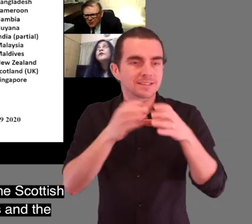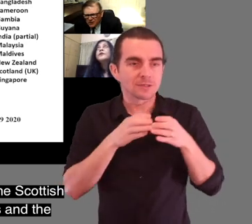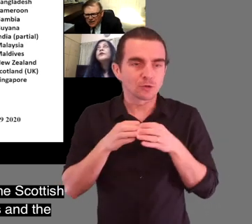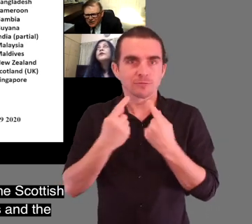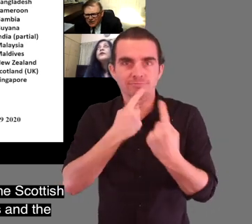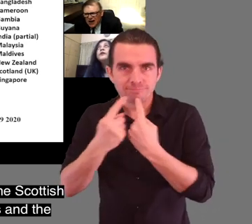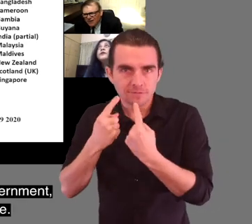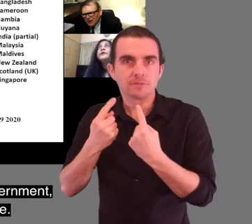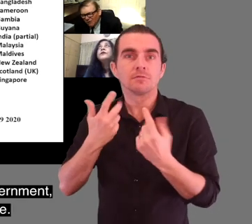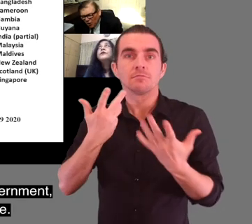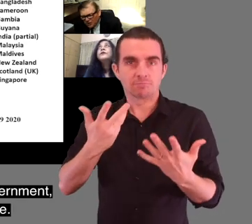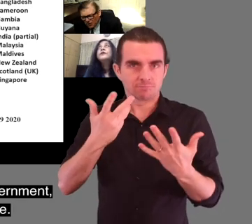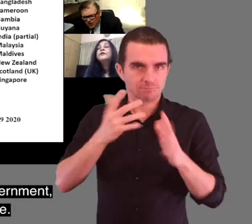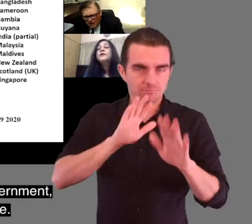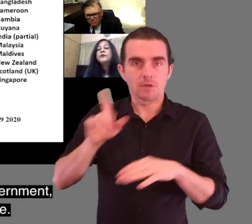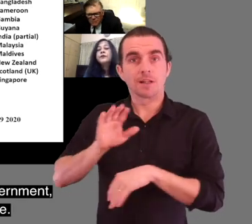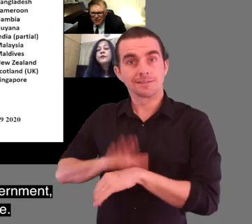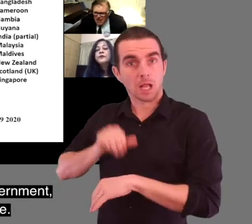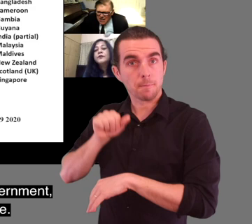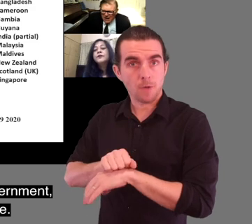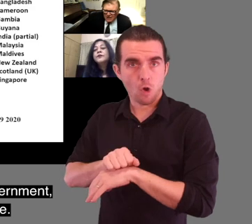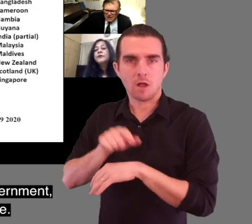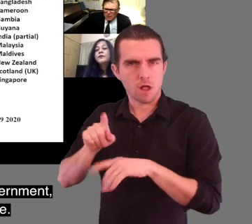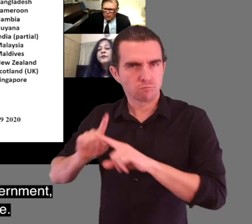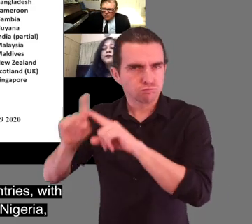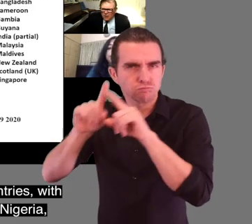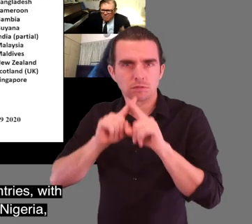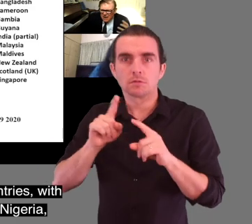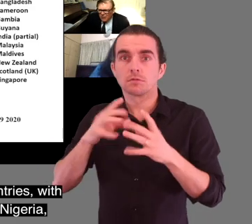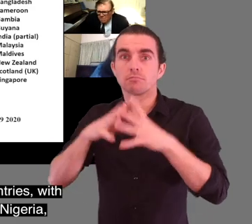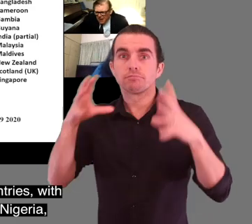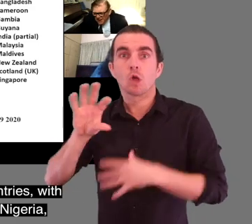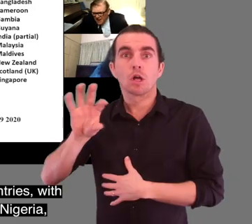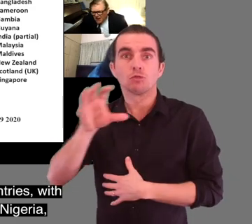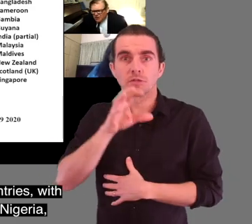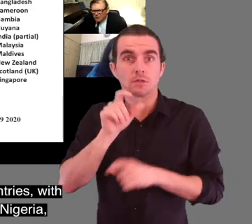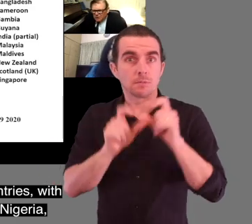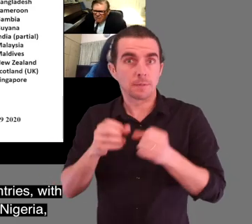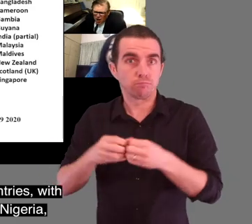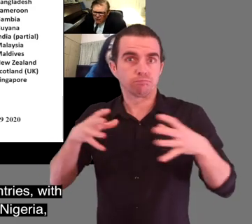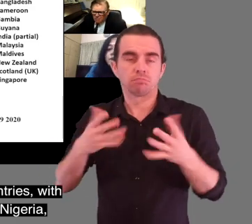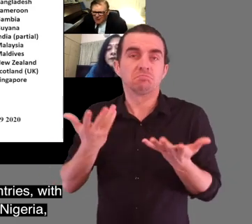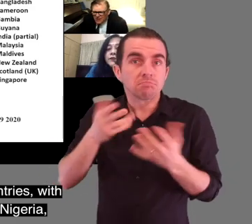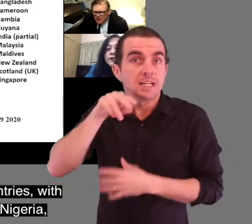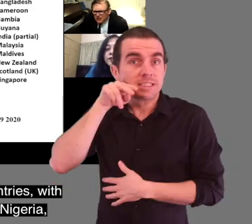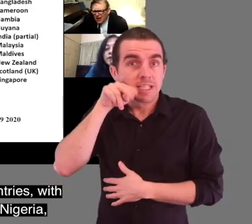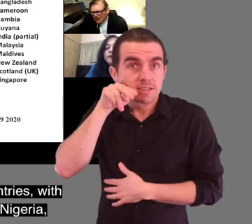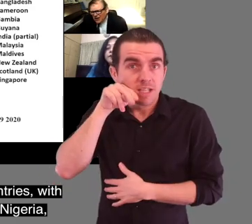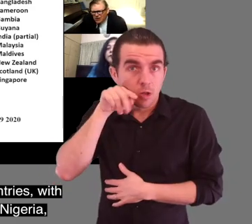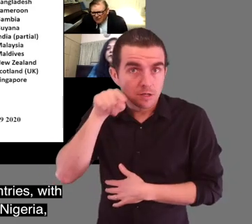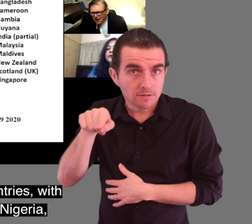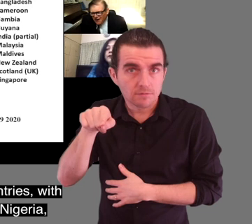disability organisations and the devolved Scottish government, and in Singapore. But many of the big countries with large populations